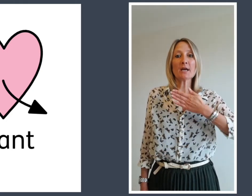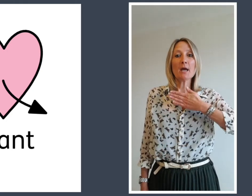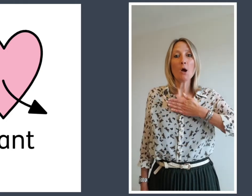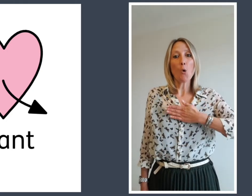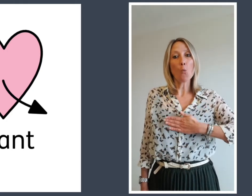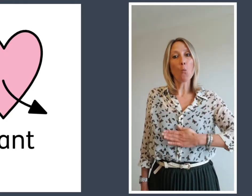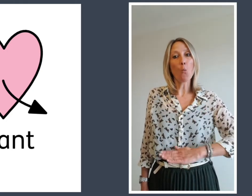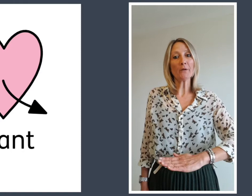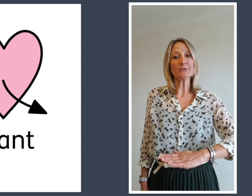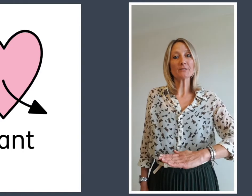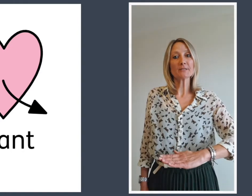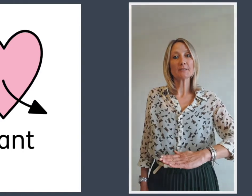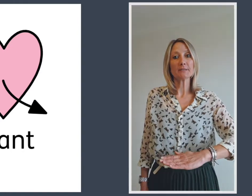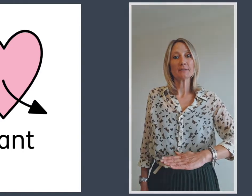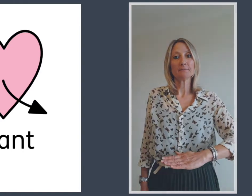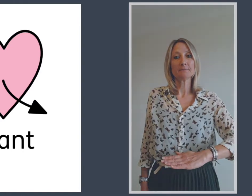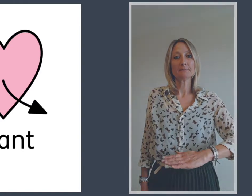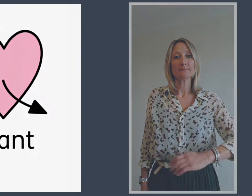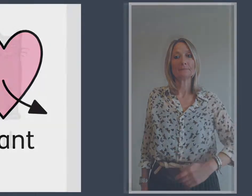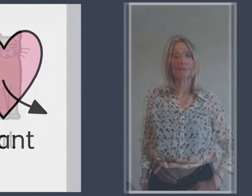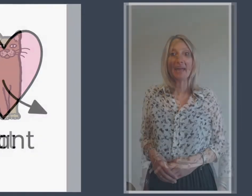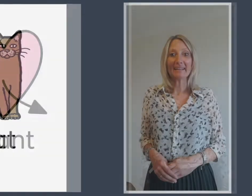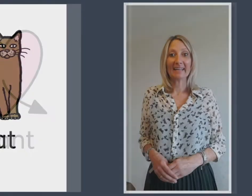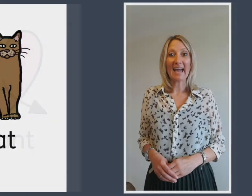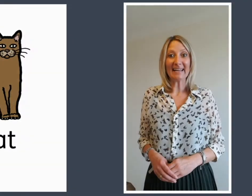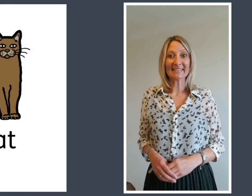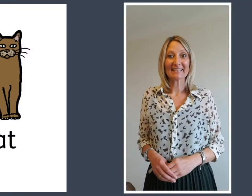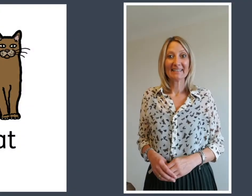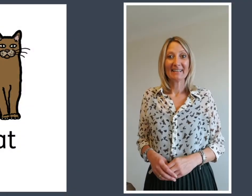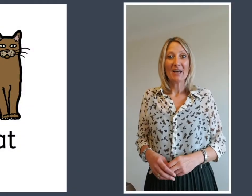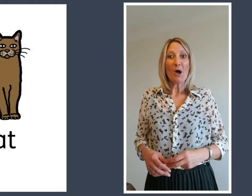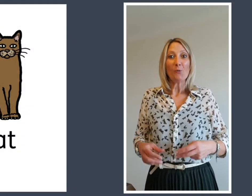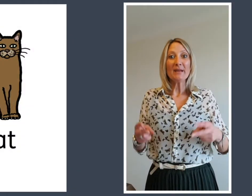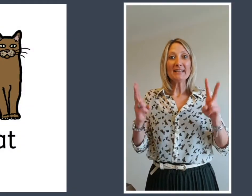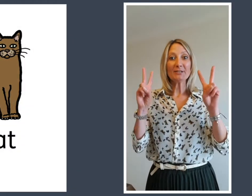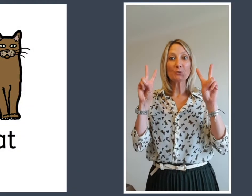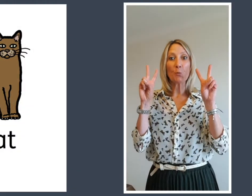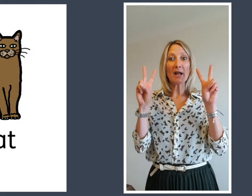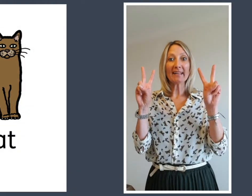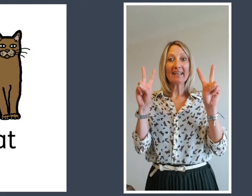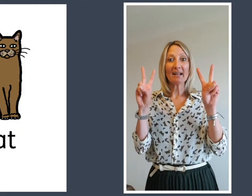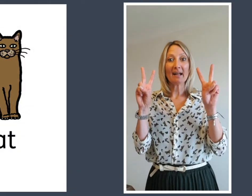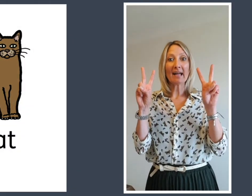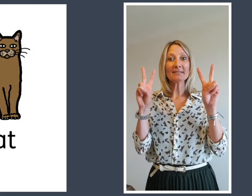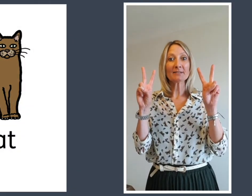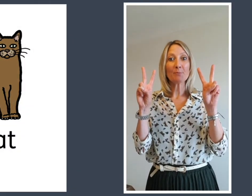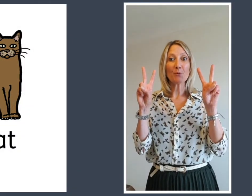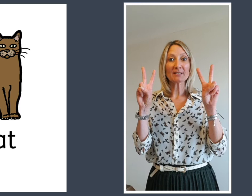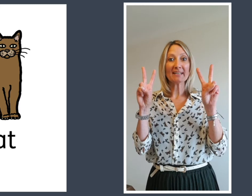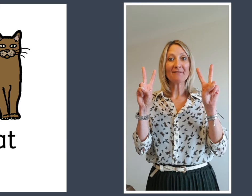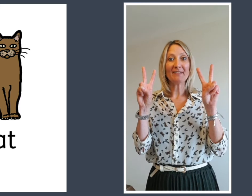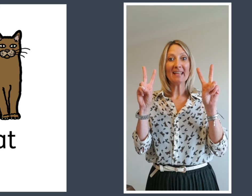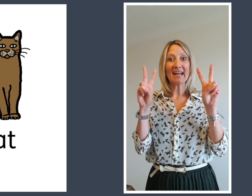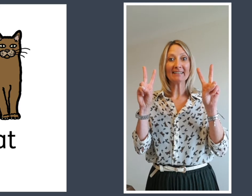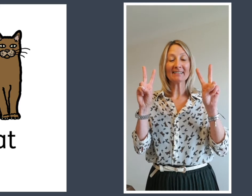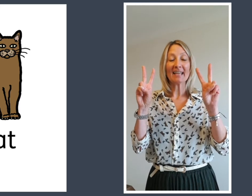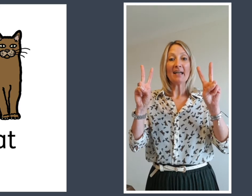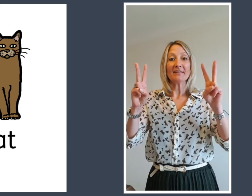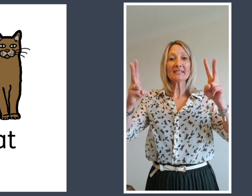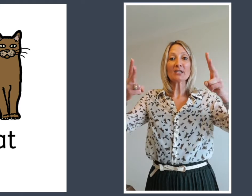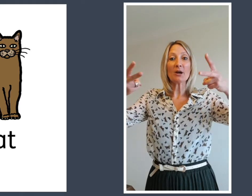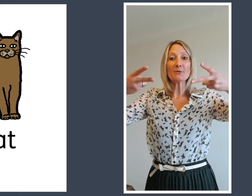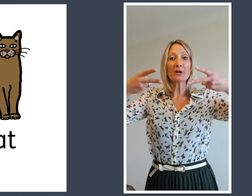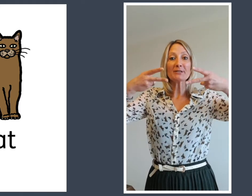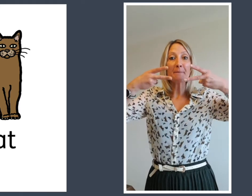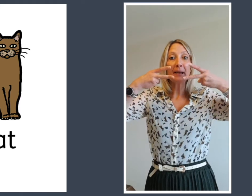forward. Want. Cat. We need working and supporting V hands.